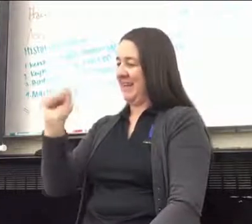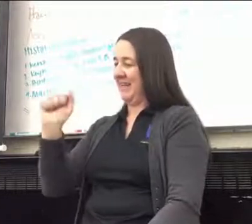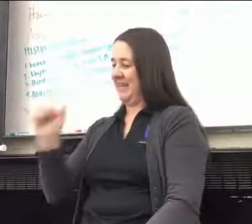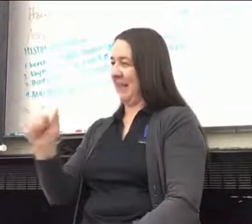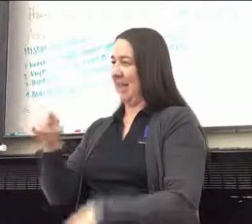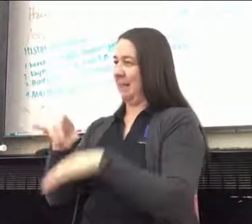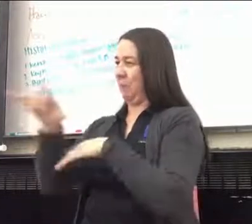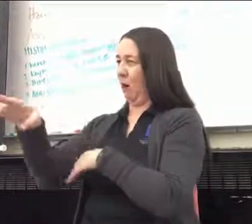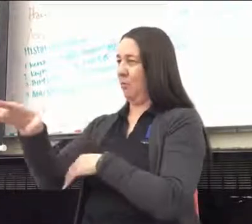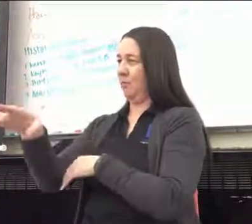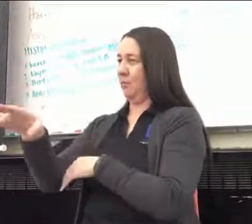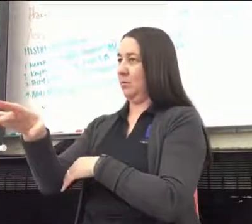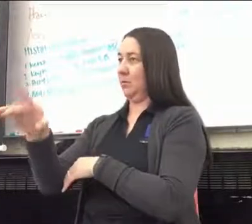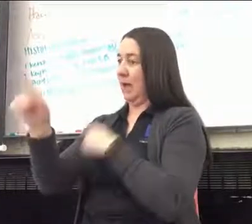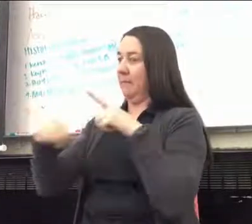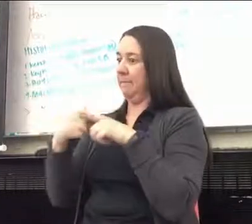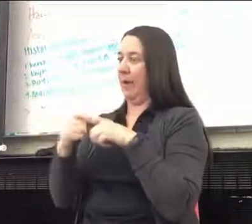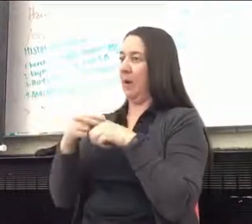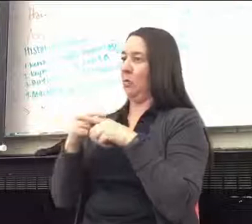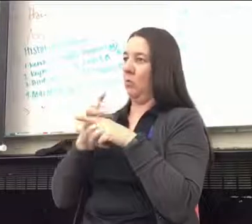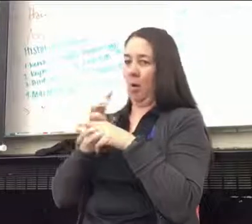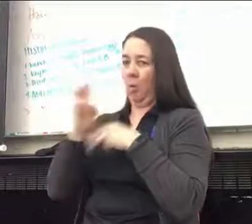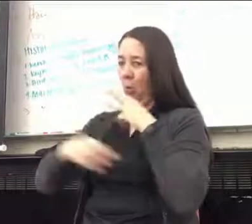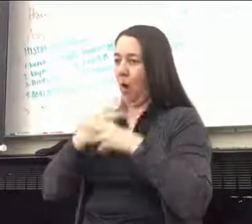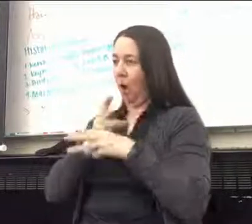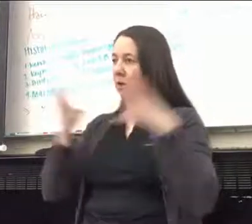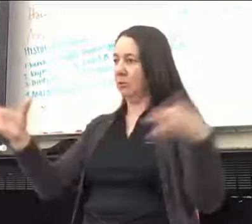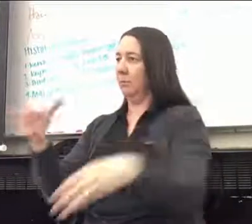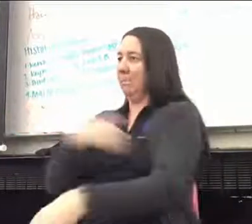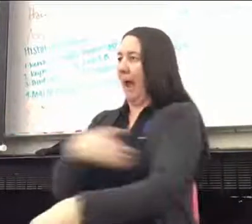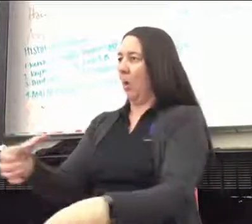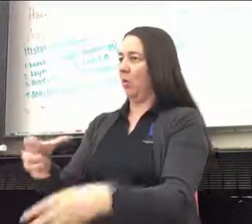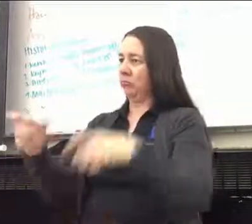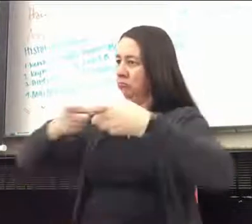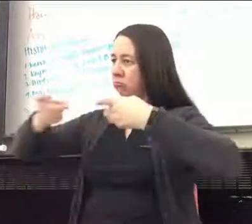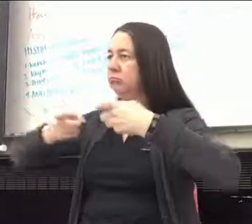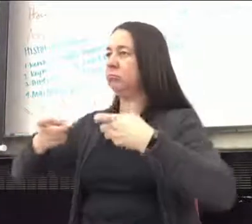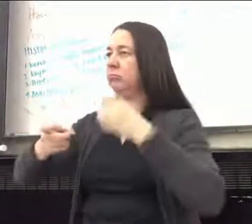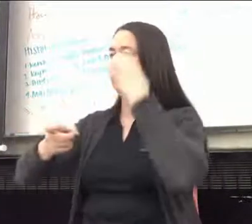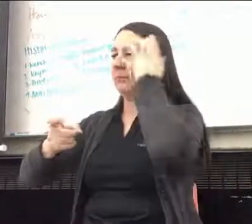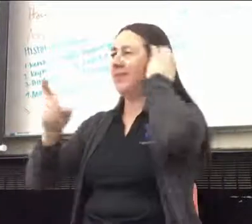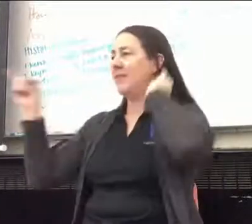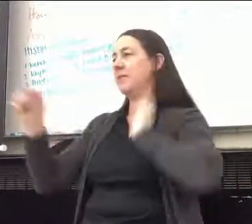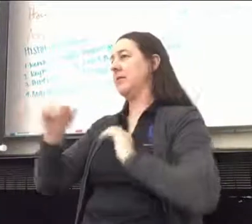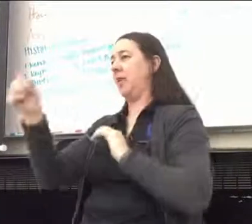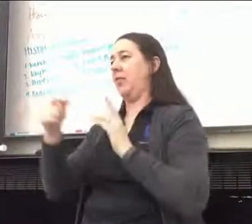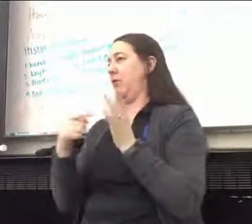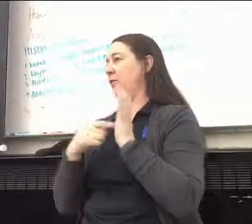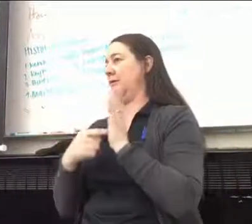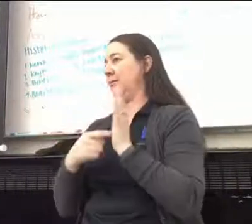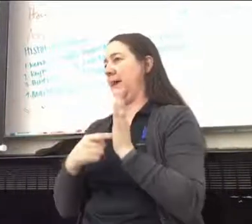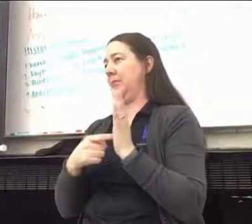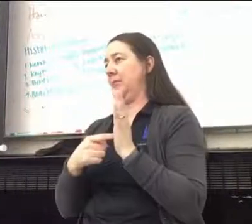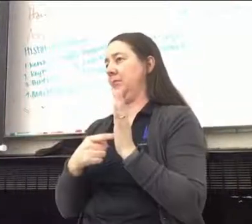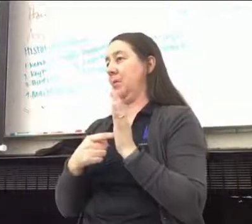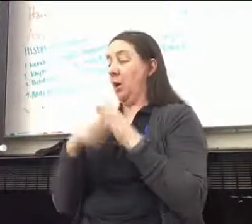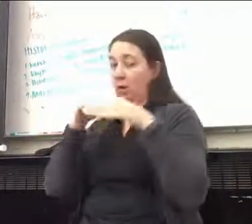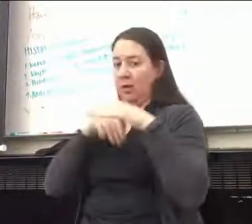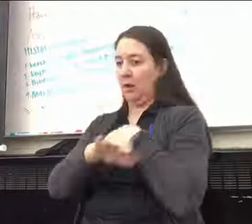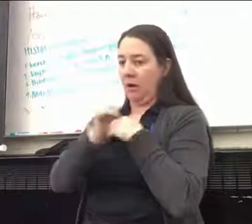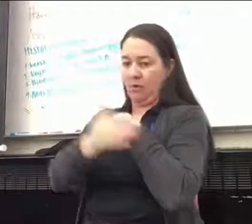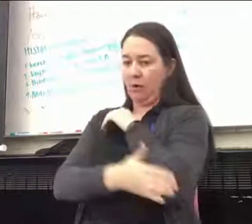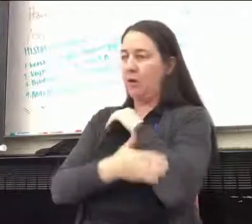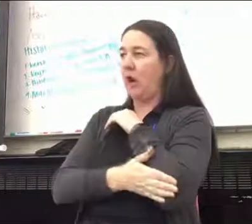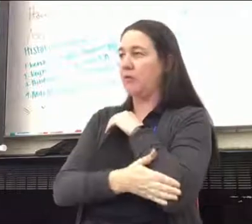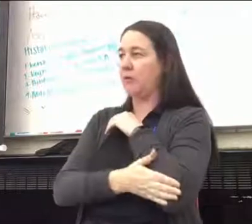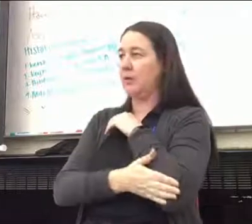worldwide power? This is just another example of America's imperialism as in going into other countries and having influence over them.